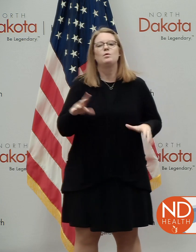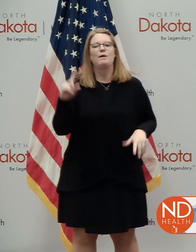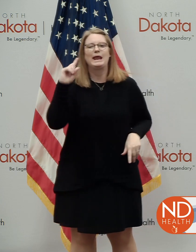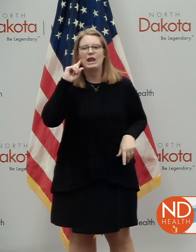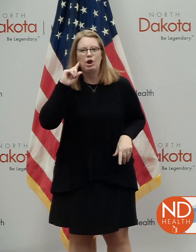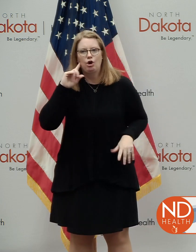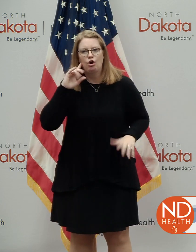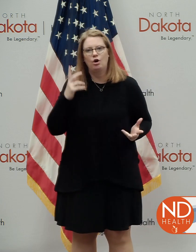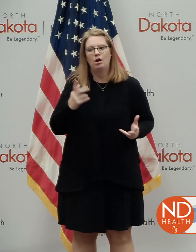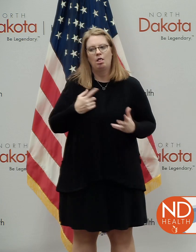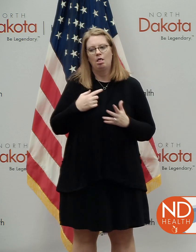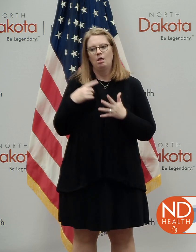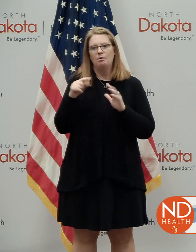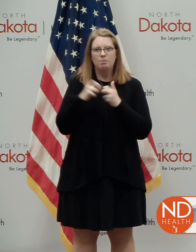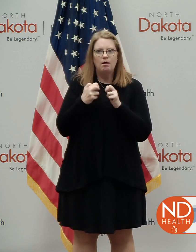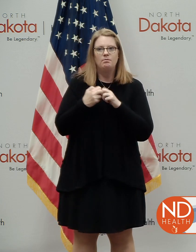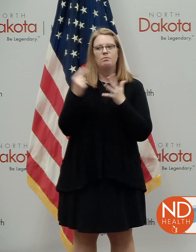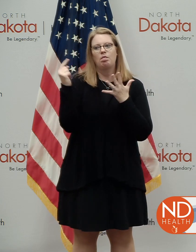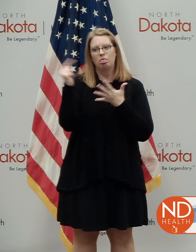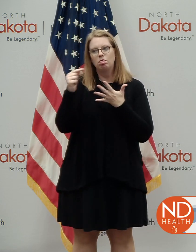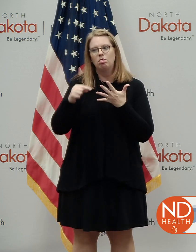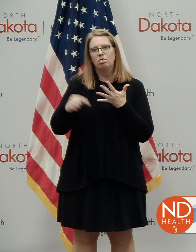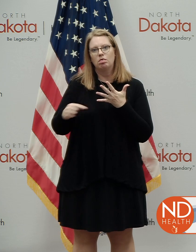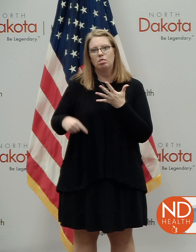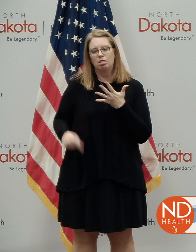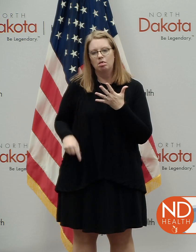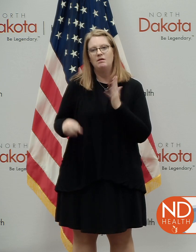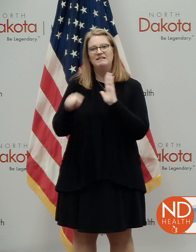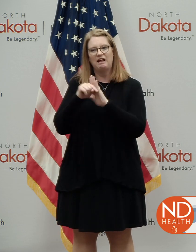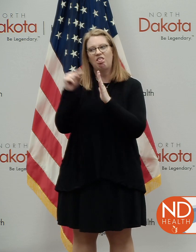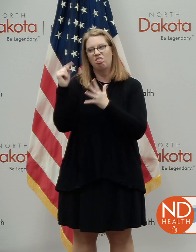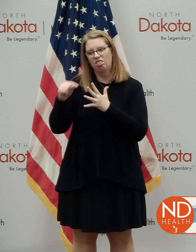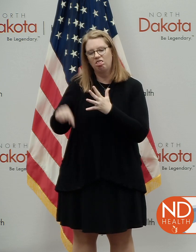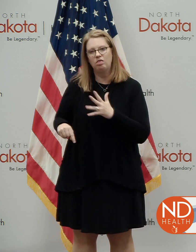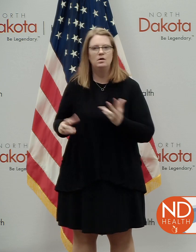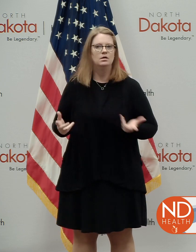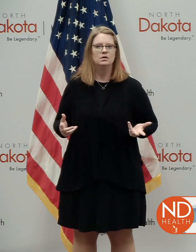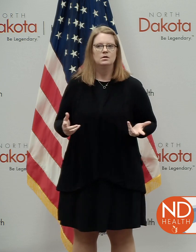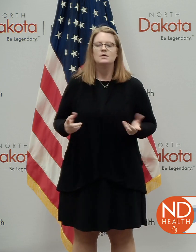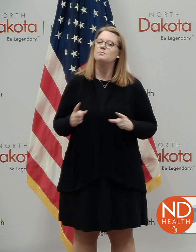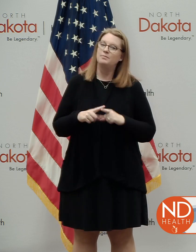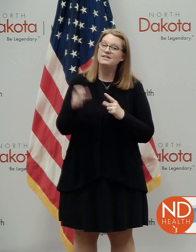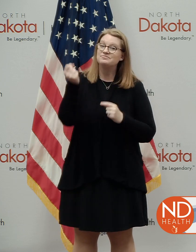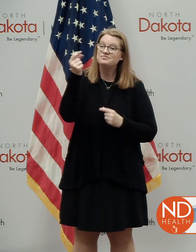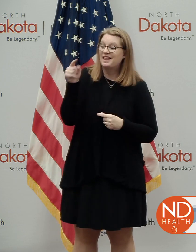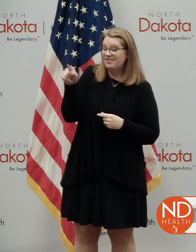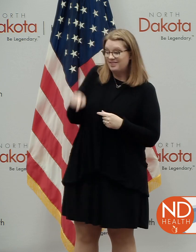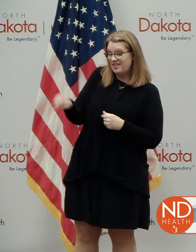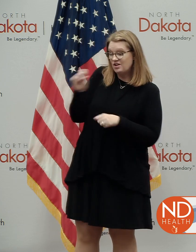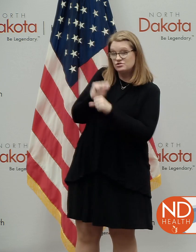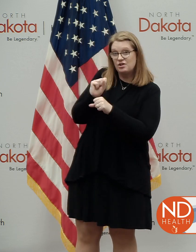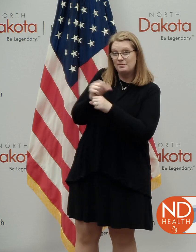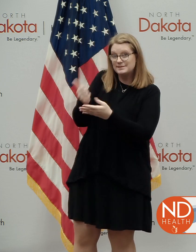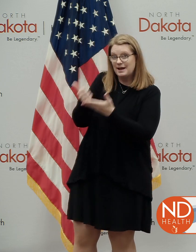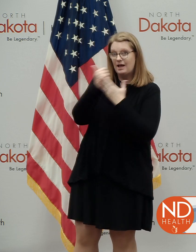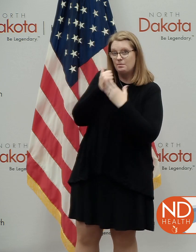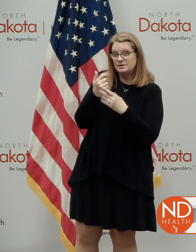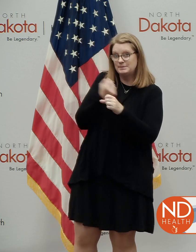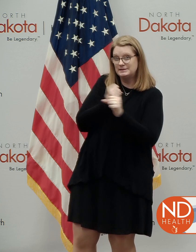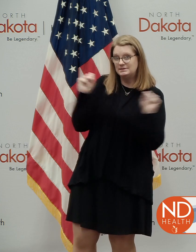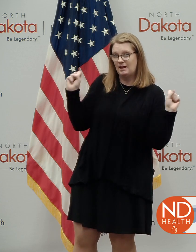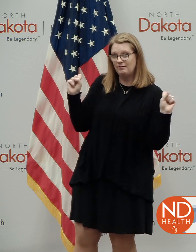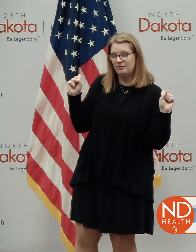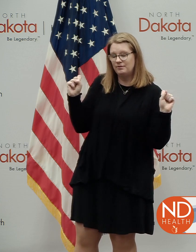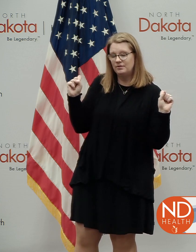hear the difficult things we're up against, but we need to. We need to, as a society, to take care of ourselves. And so, as I